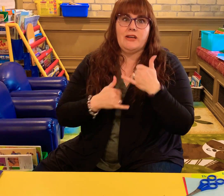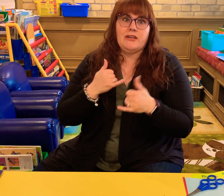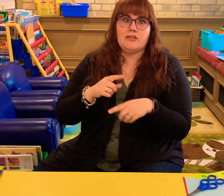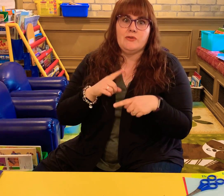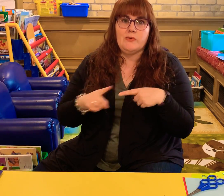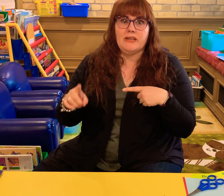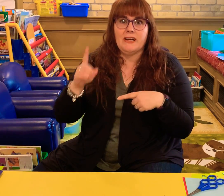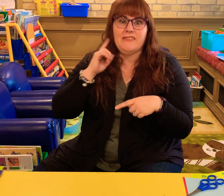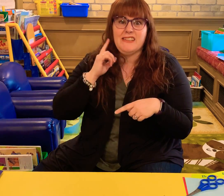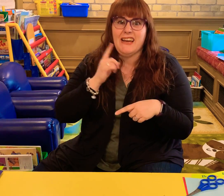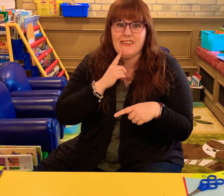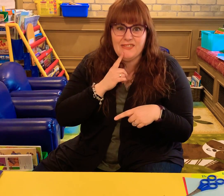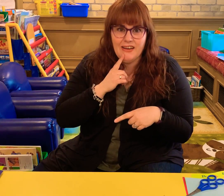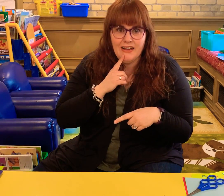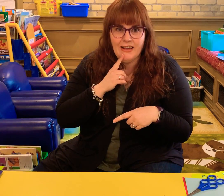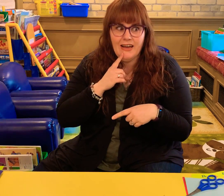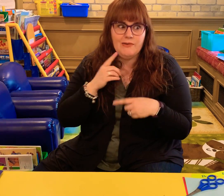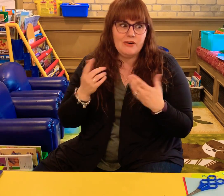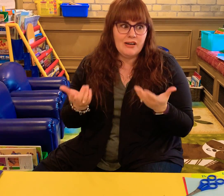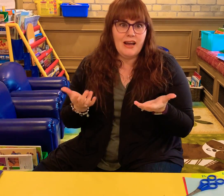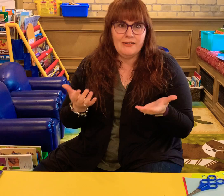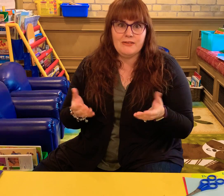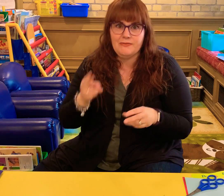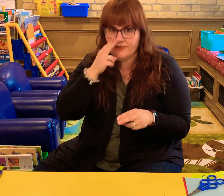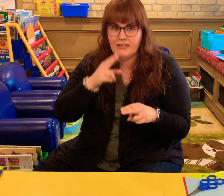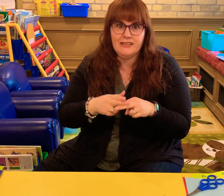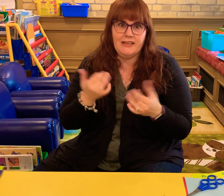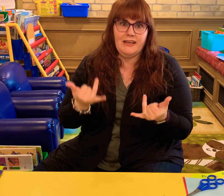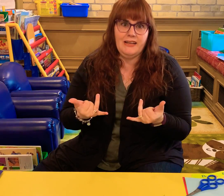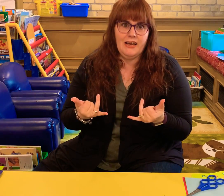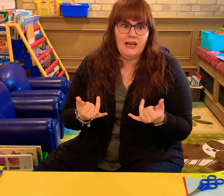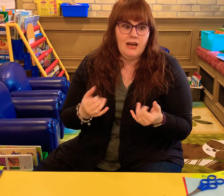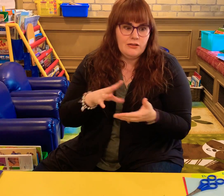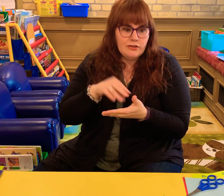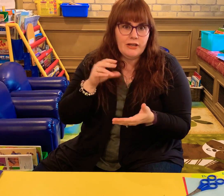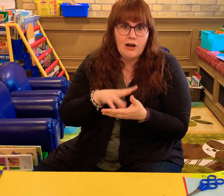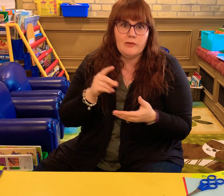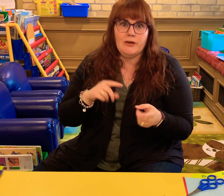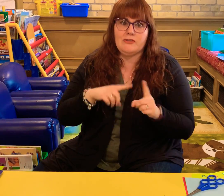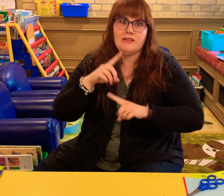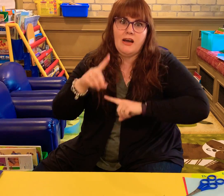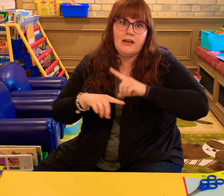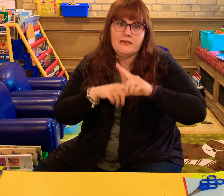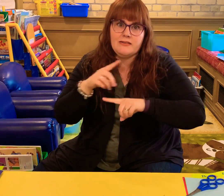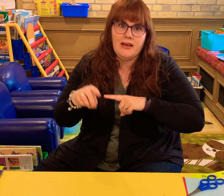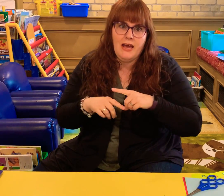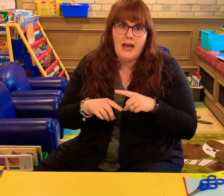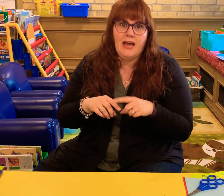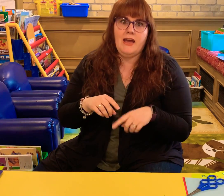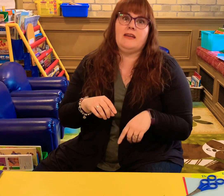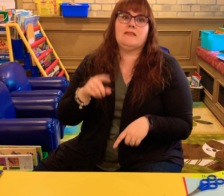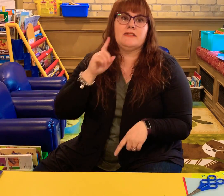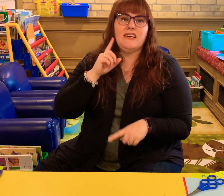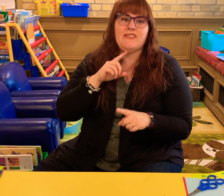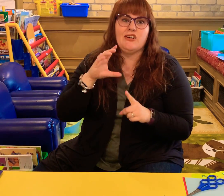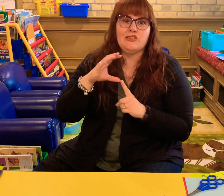Week of the Deaf and we're going to have some fun today learning all about signs and Deaf culture